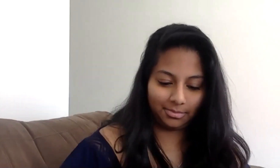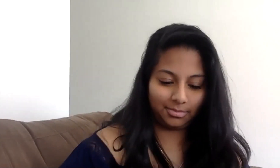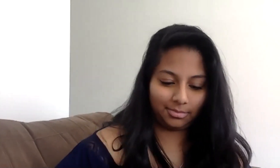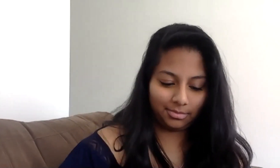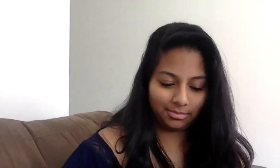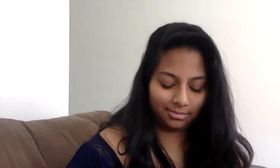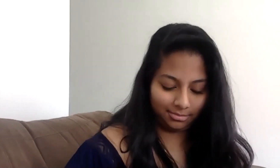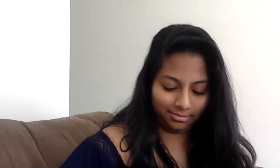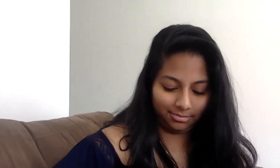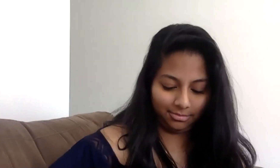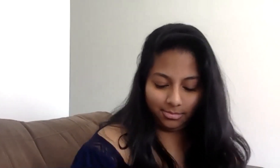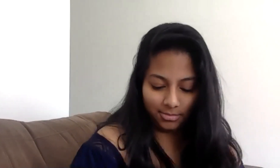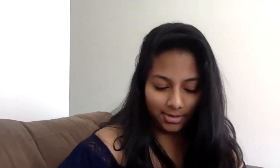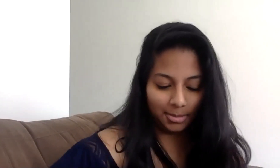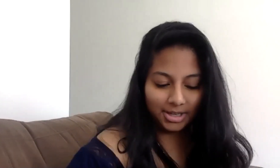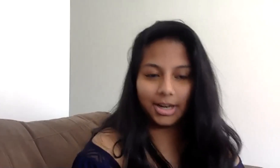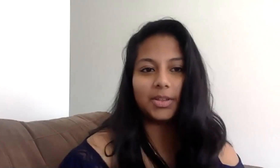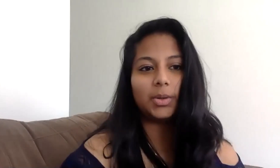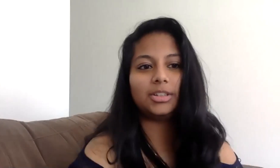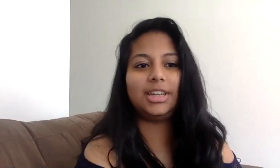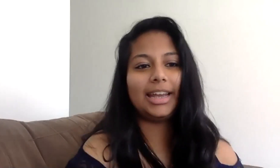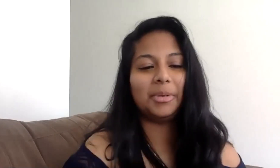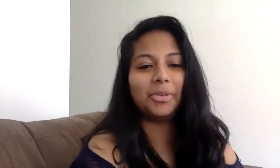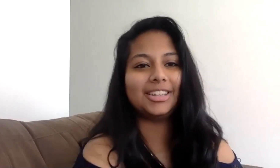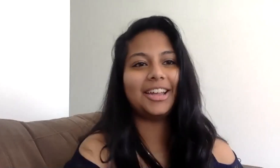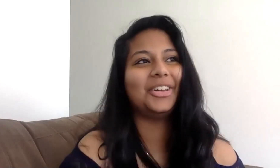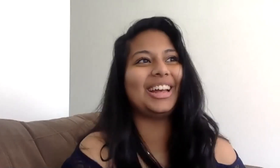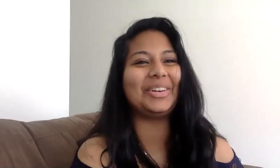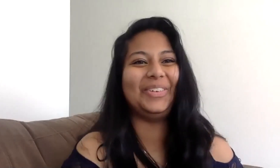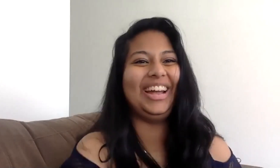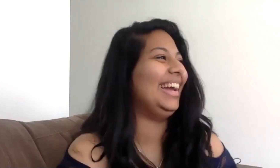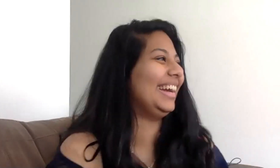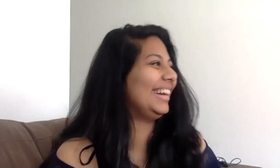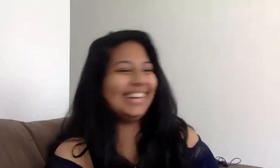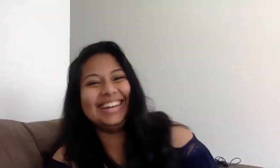do. Who doesn't love Kahoot? Madison, I don't think you understand. I can't memorize that all that